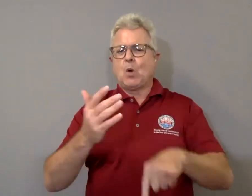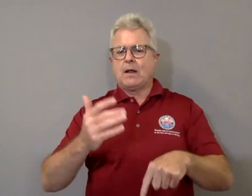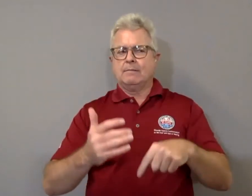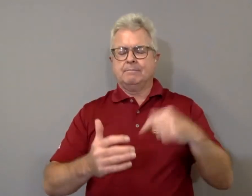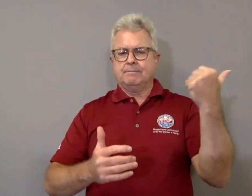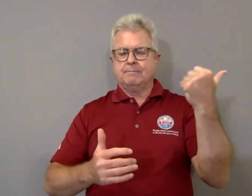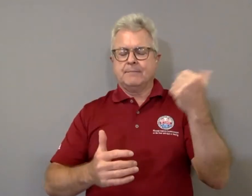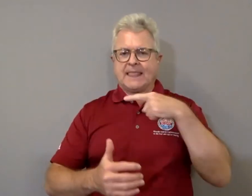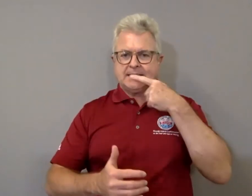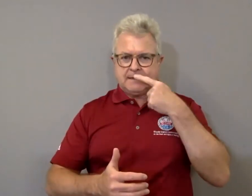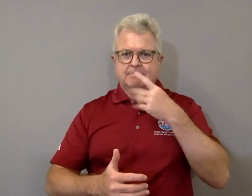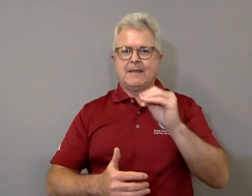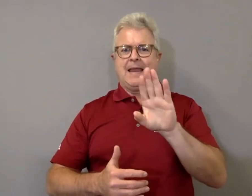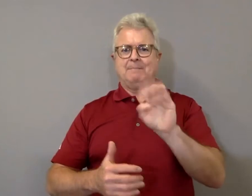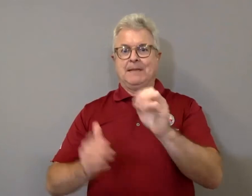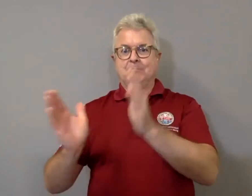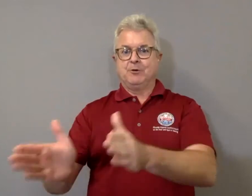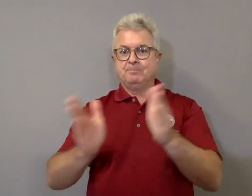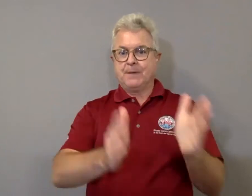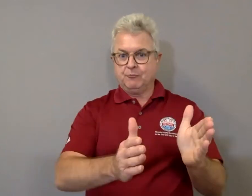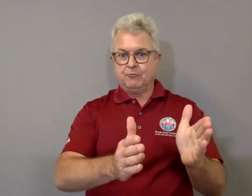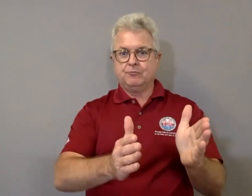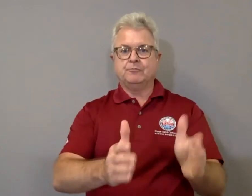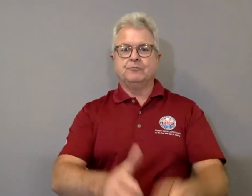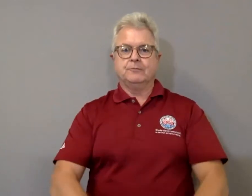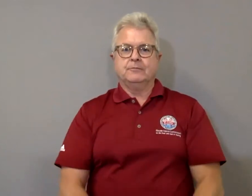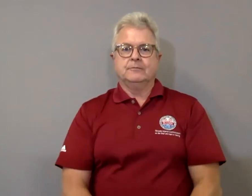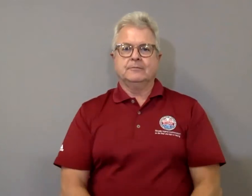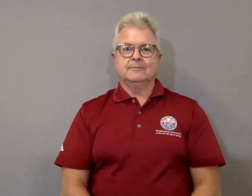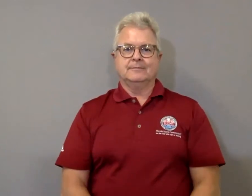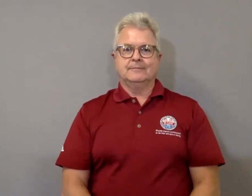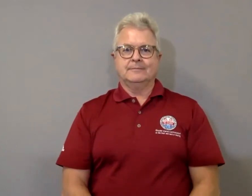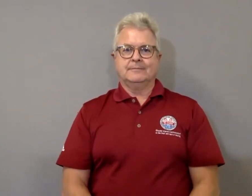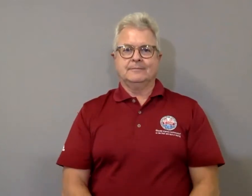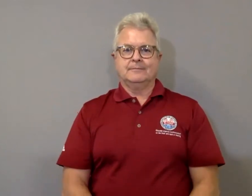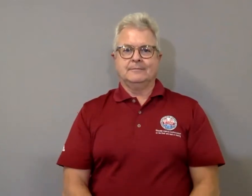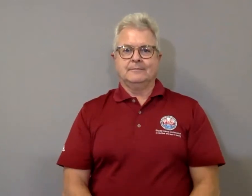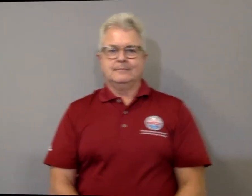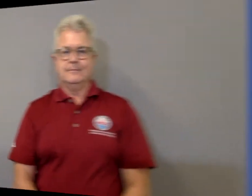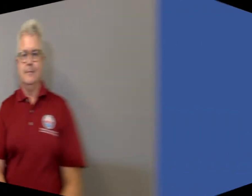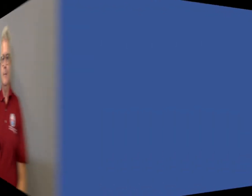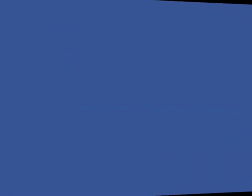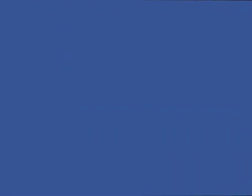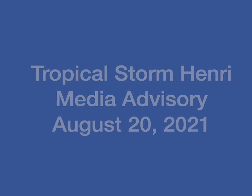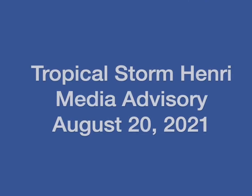So I want you to take note of this for public information to be prepared.